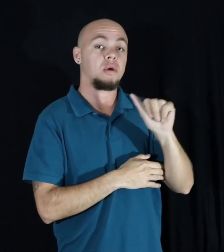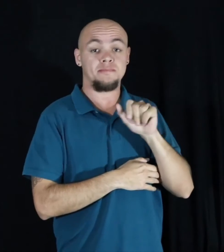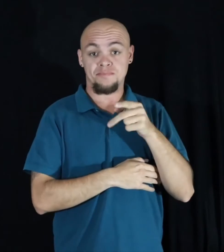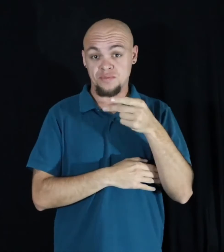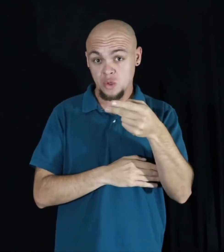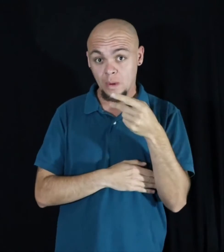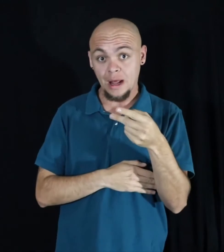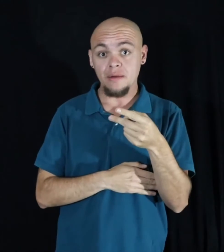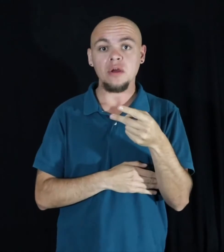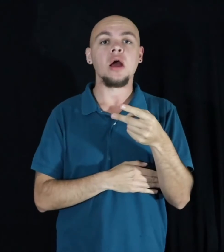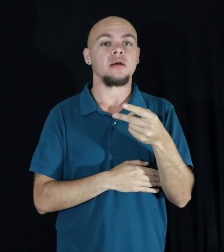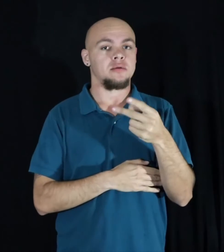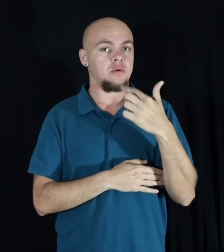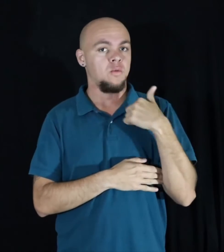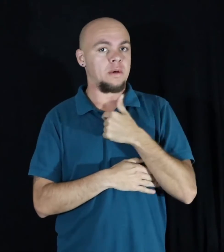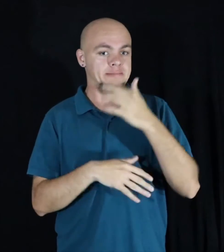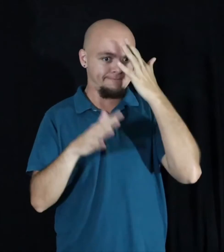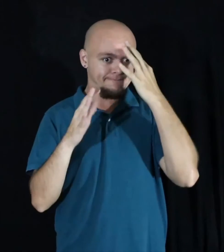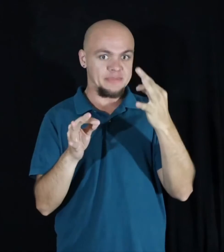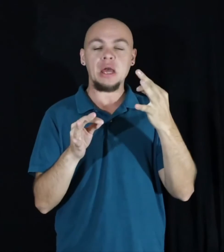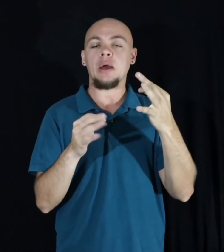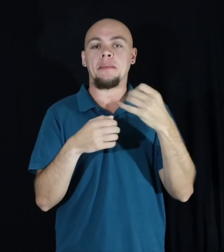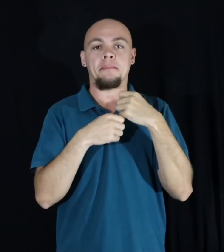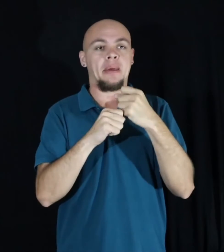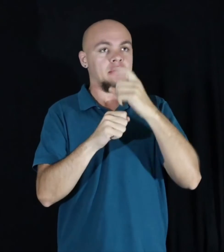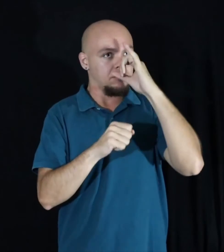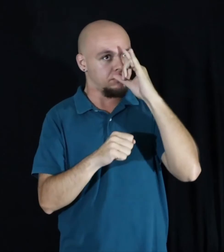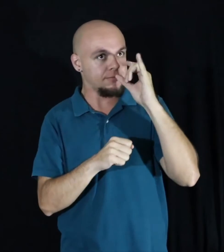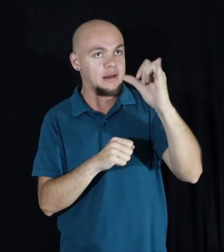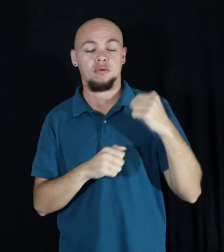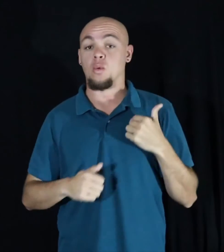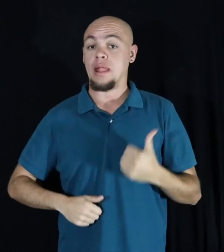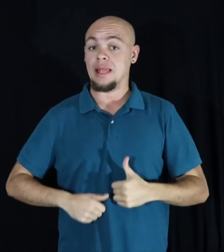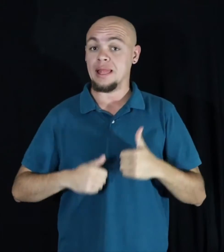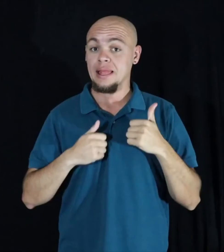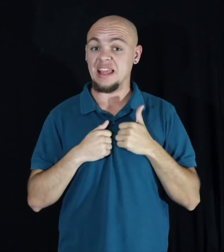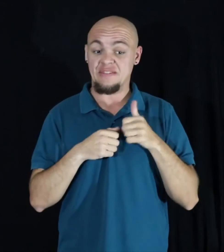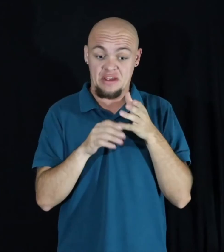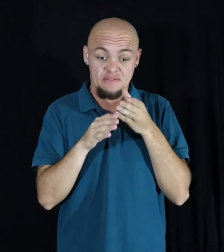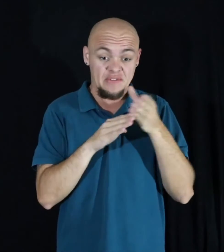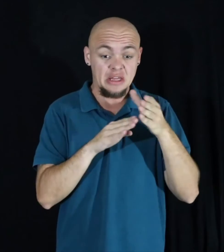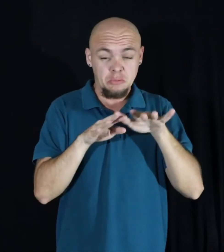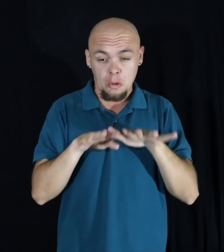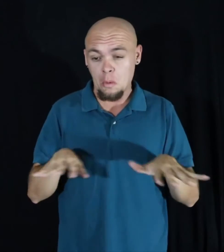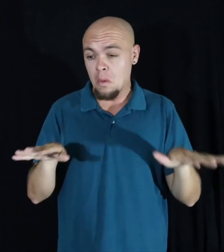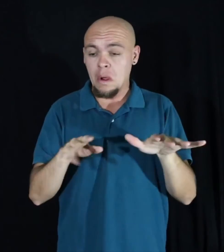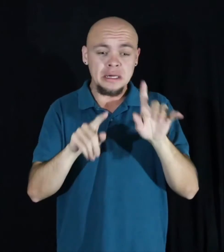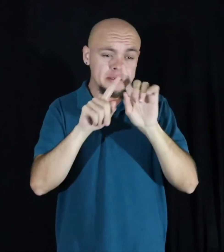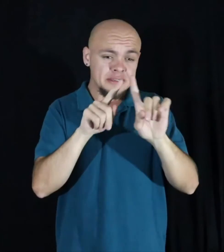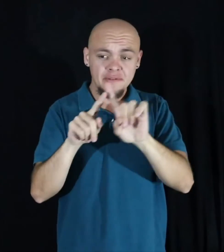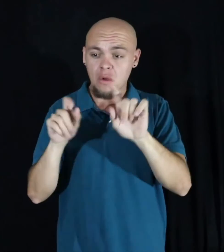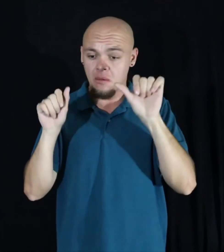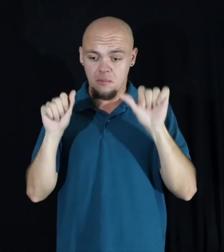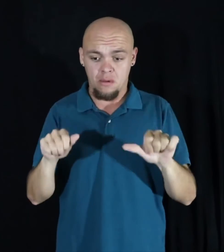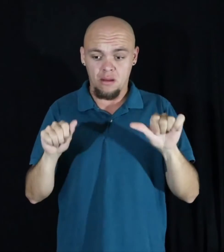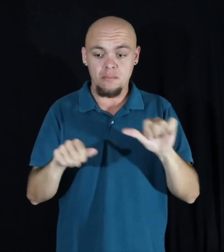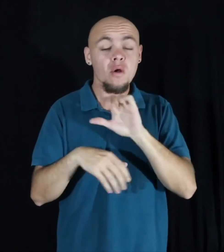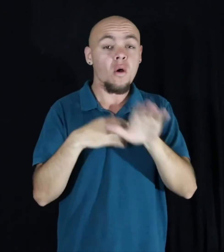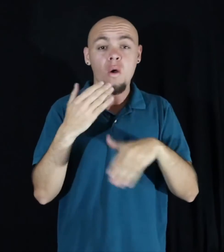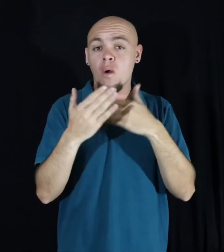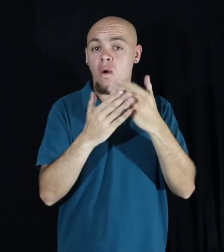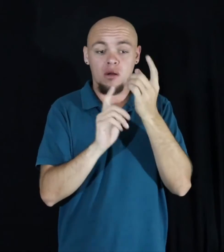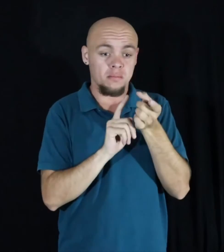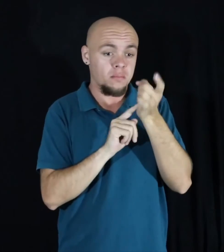infinite choice makers. We live in a field of all possibility where at all